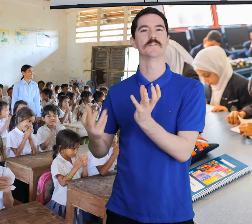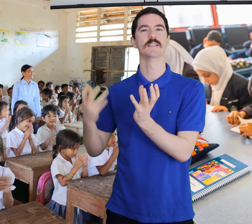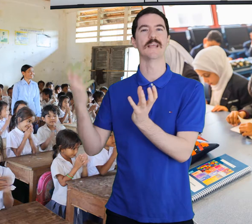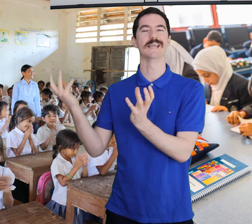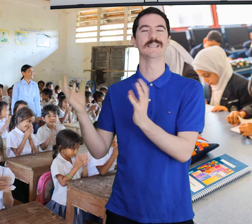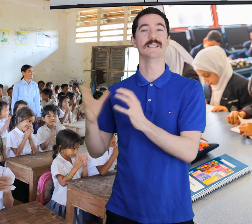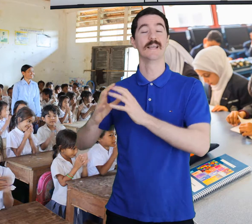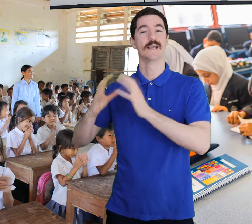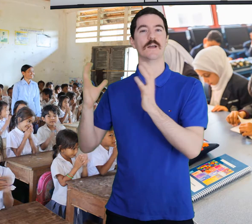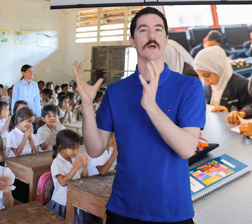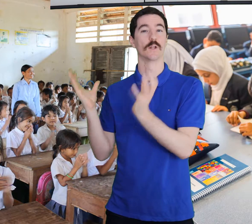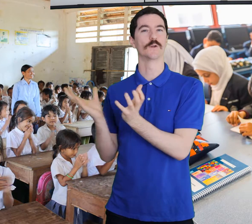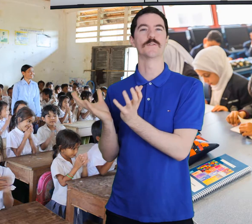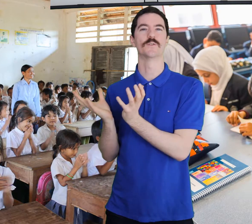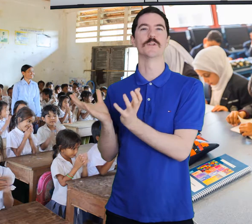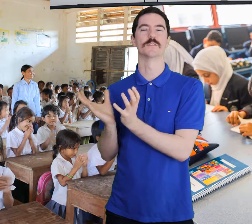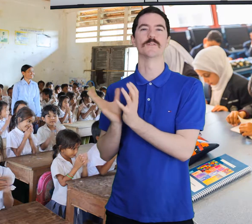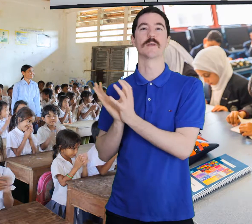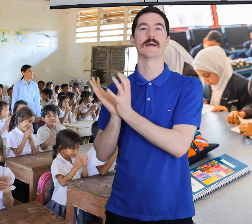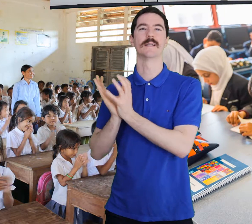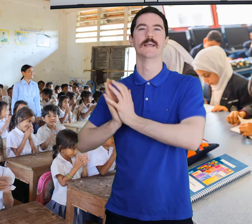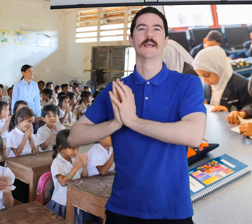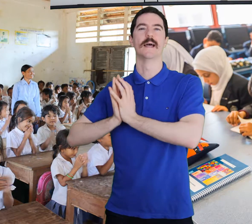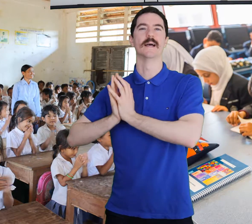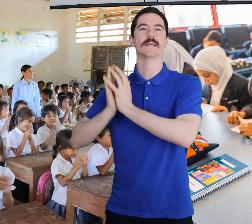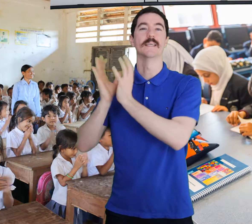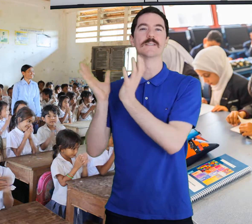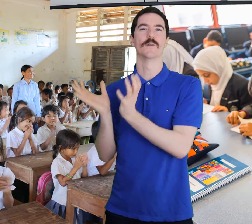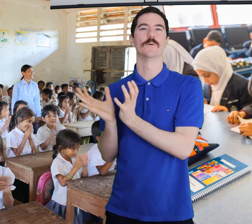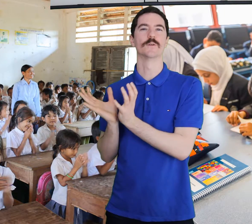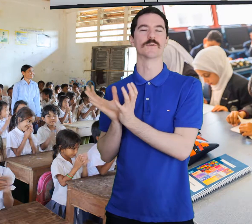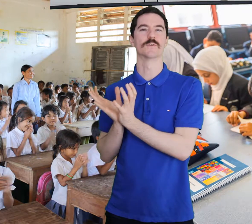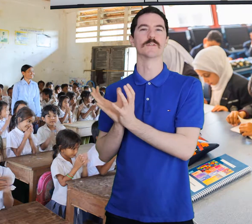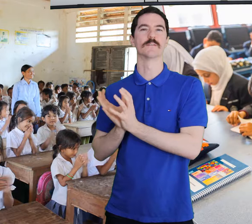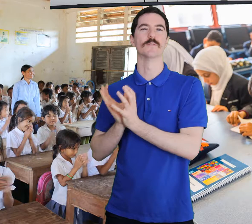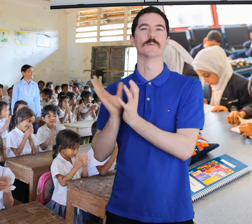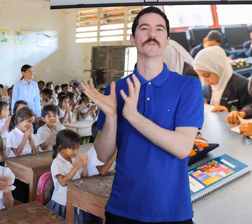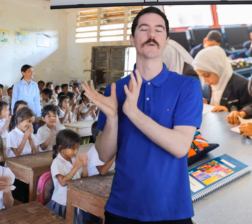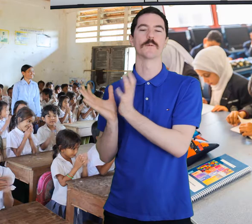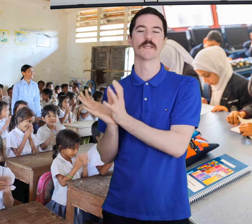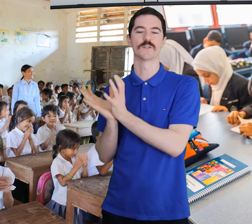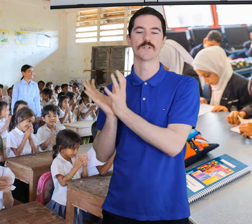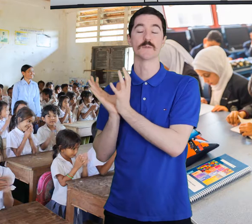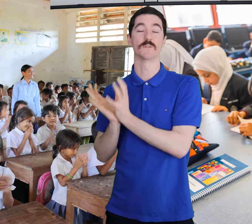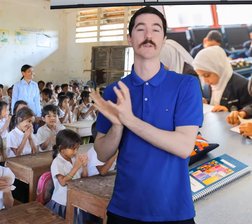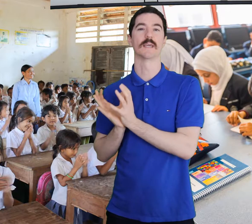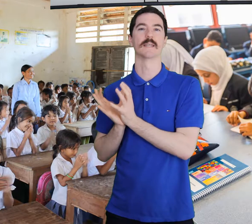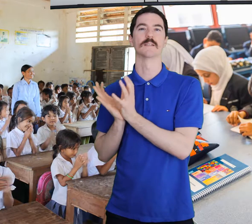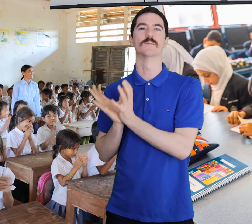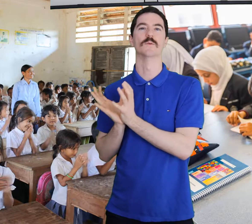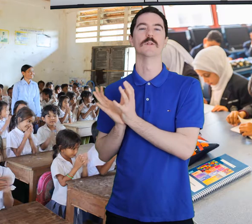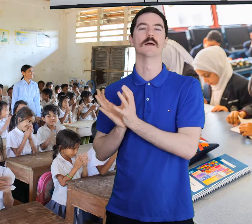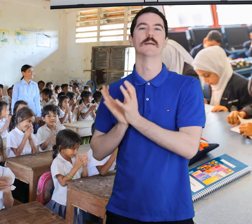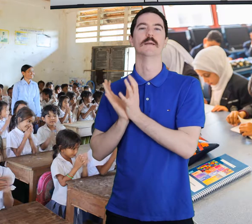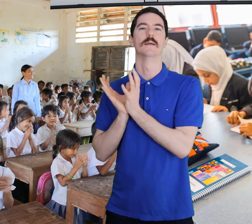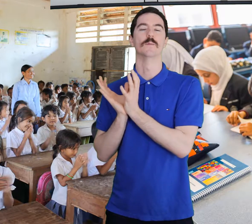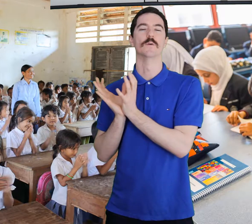50, 80, a lot of students. You can't get to know all your students and form as strong relationships as you can in a smaller, more